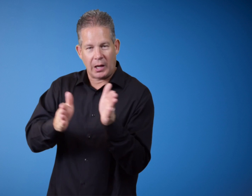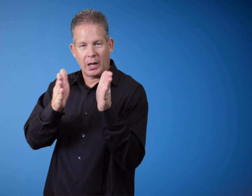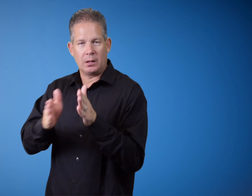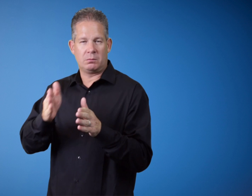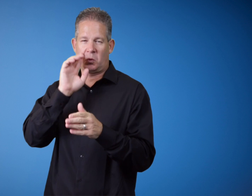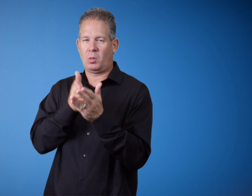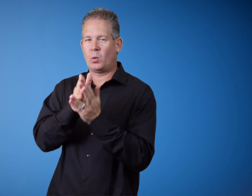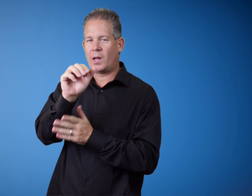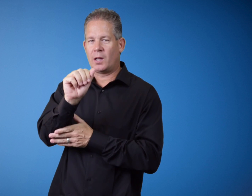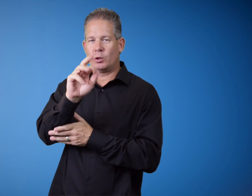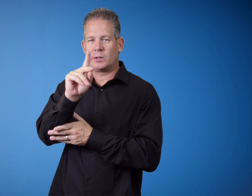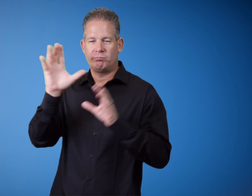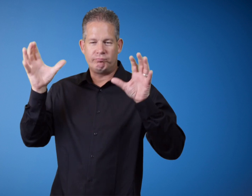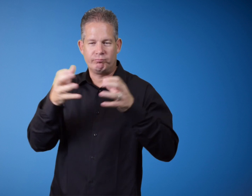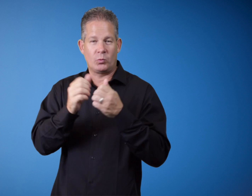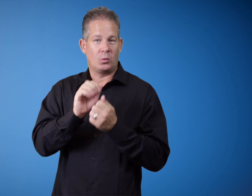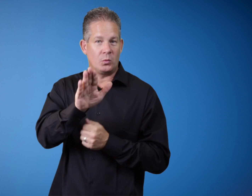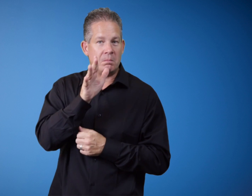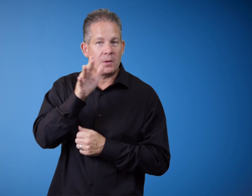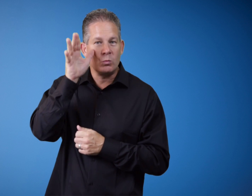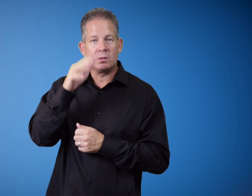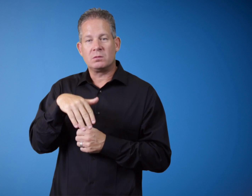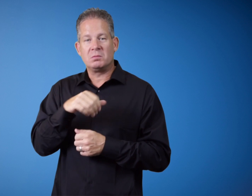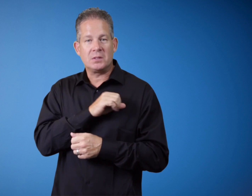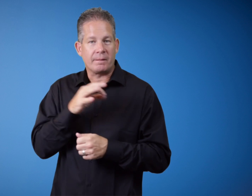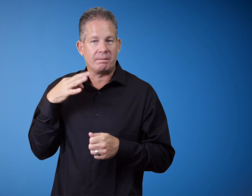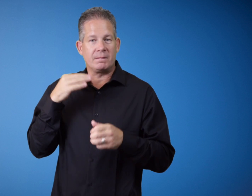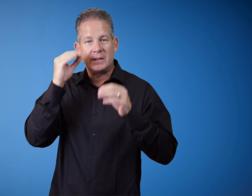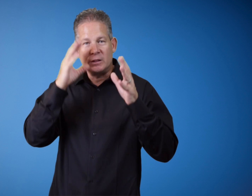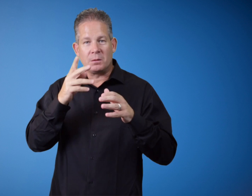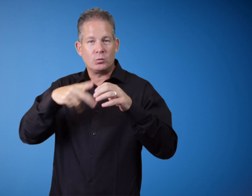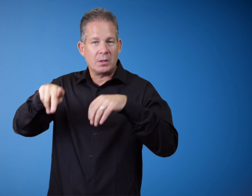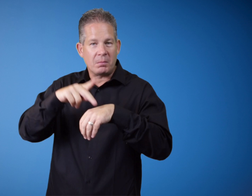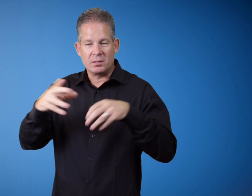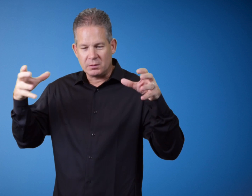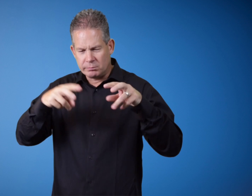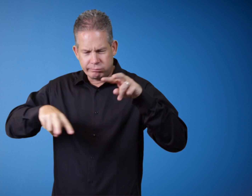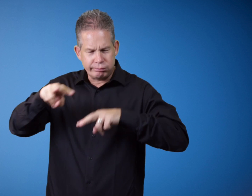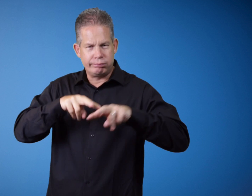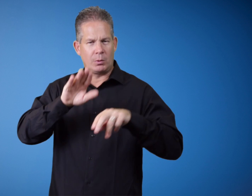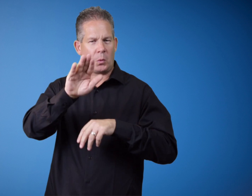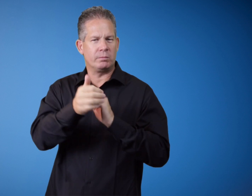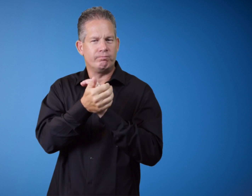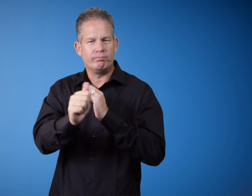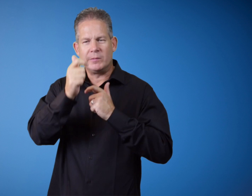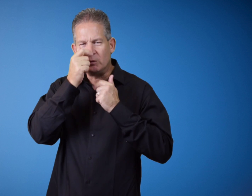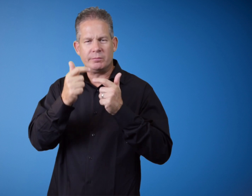roadmap that is developed through your ARD meeting. This ARD meeting involves your parents, staff, teachers, and principals, and